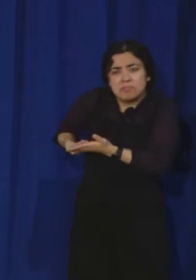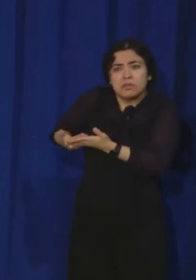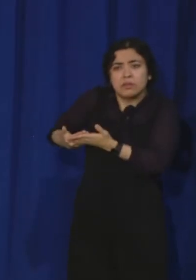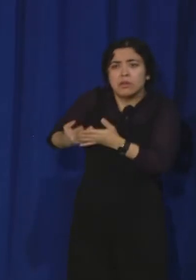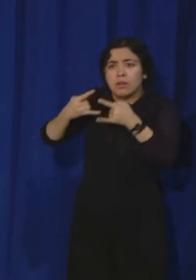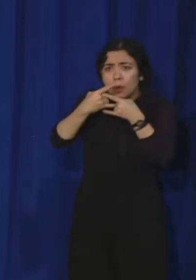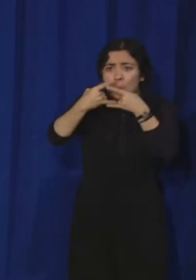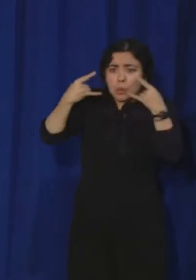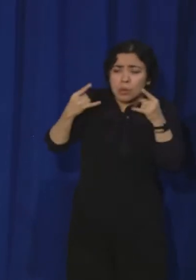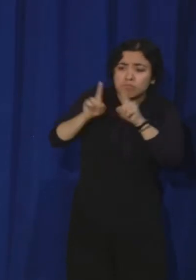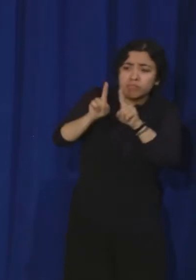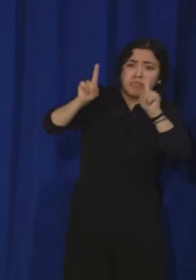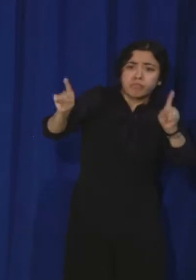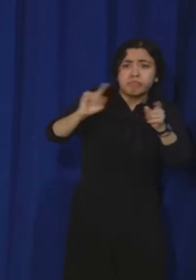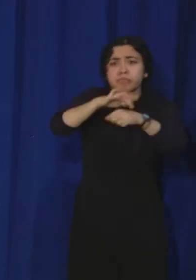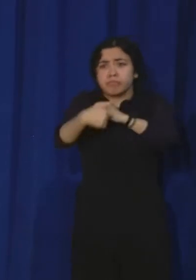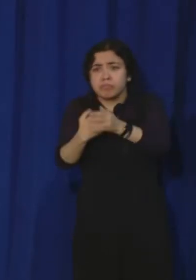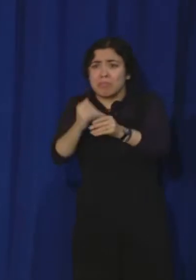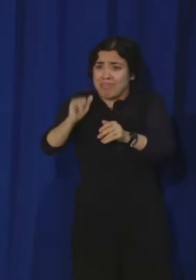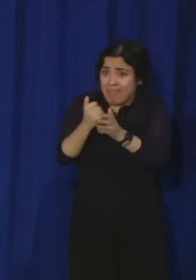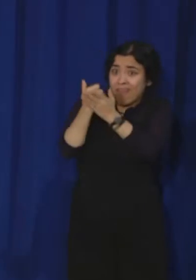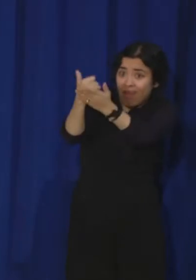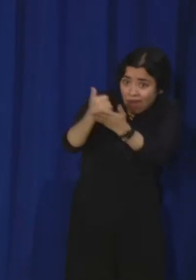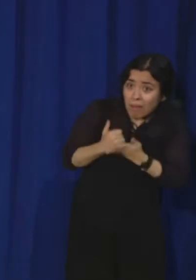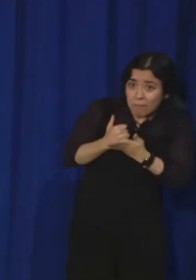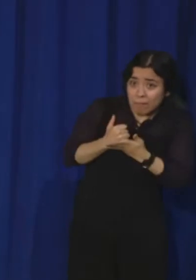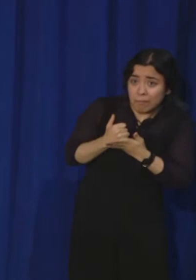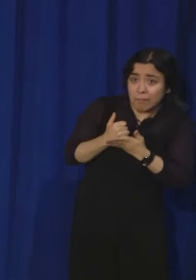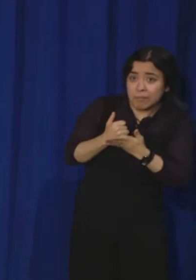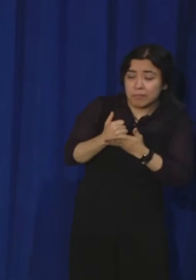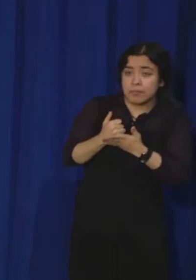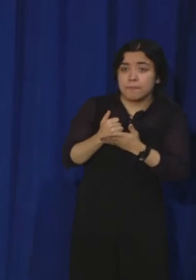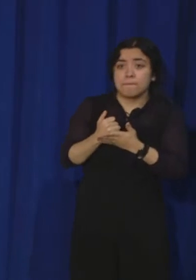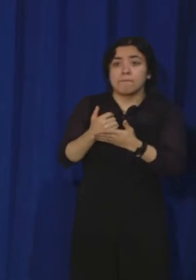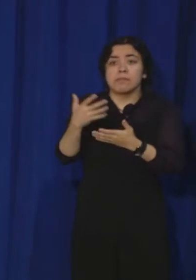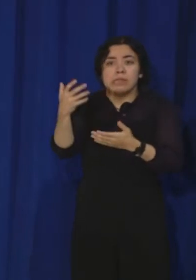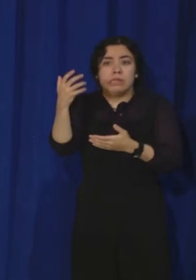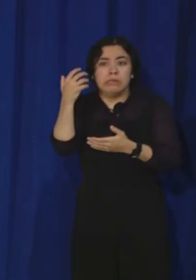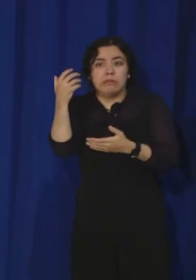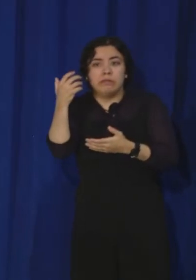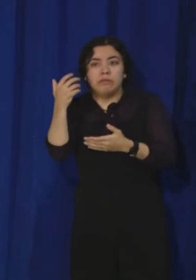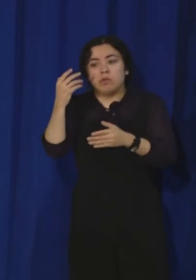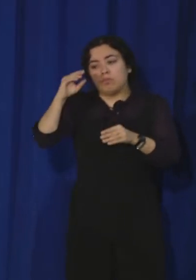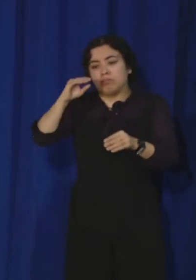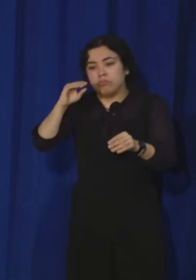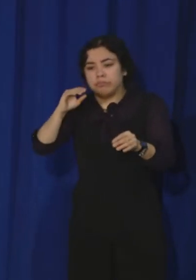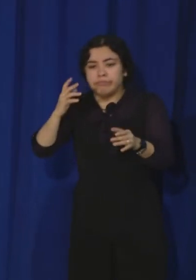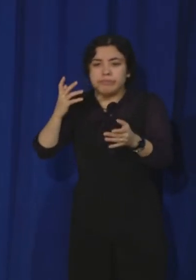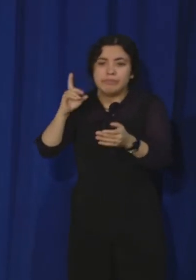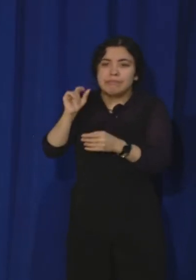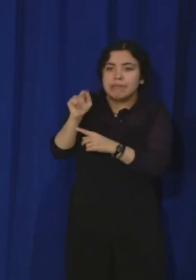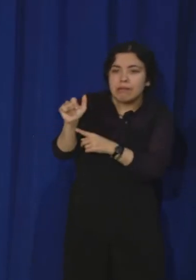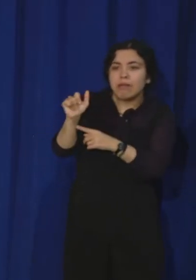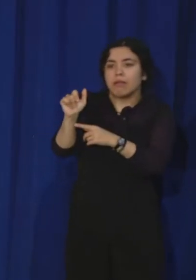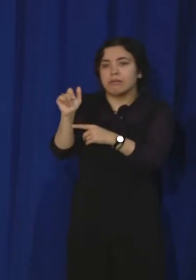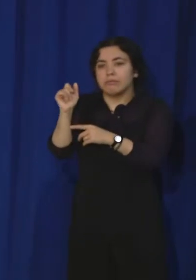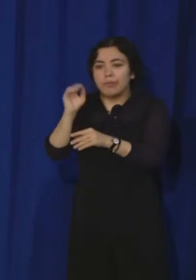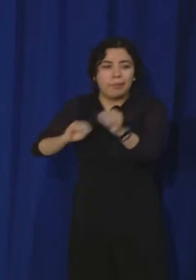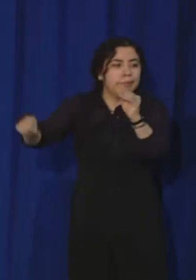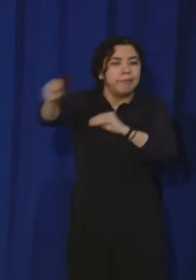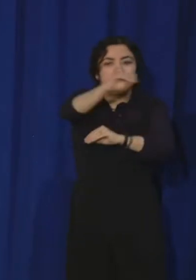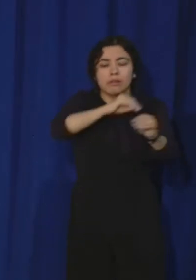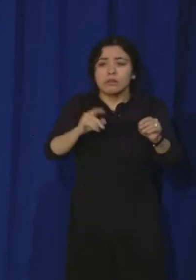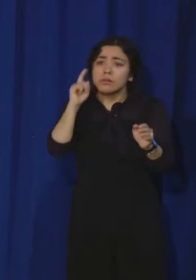we used some of that anonymous cell phone data that we used to look at mobility around the city. And a lot more Chicagoans, you know, hugely